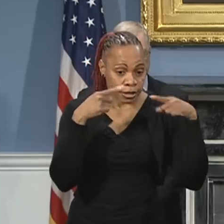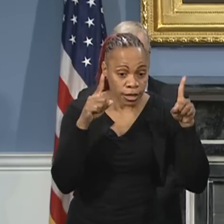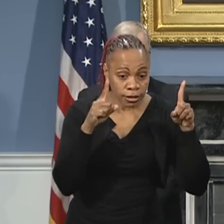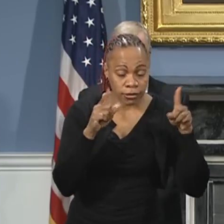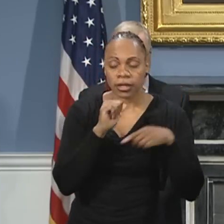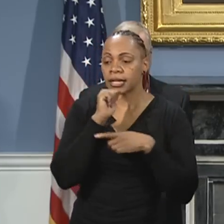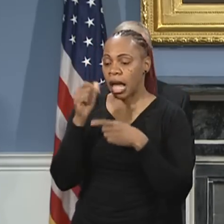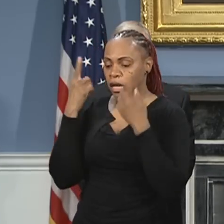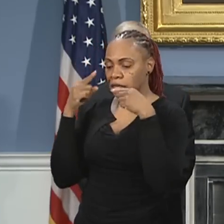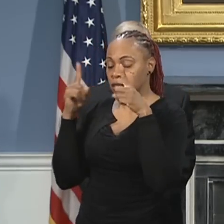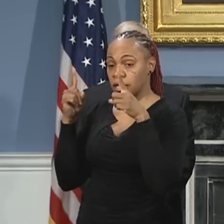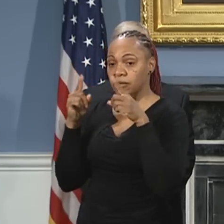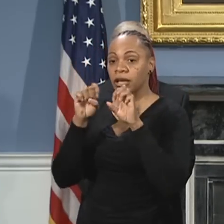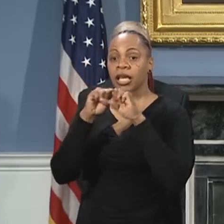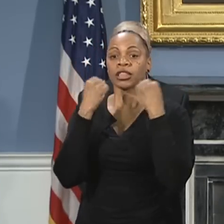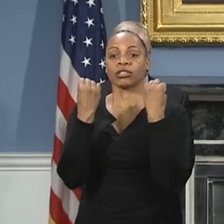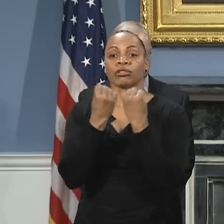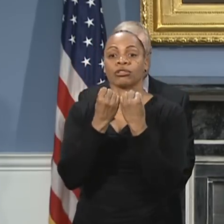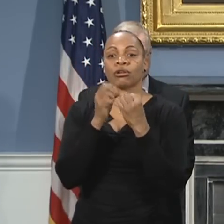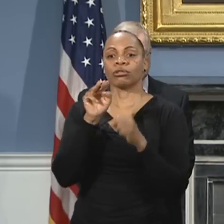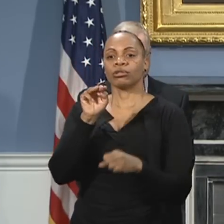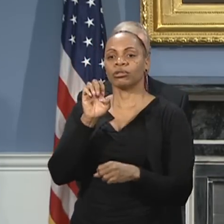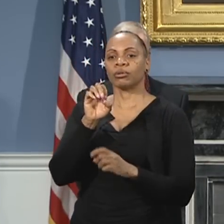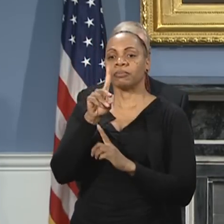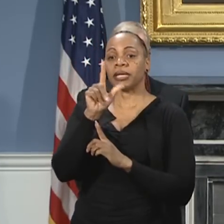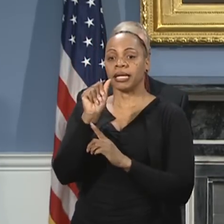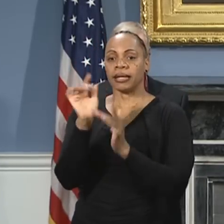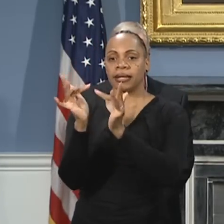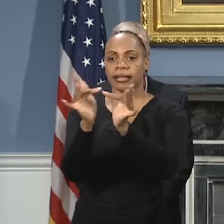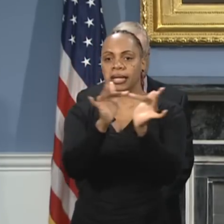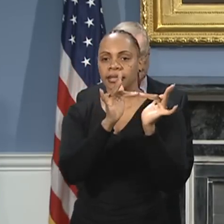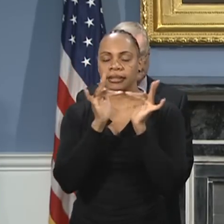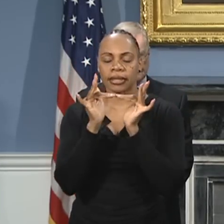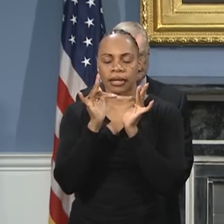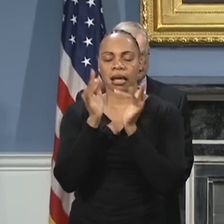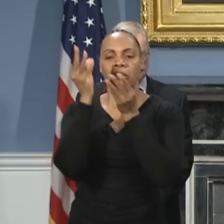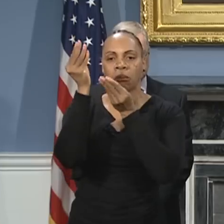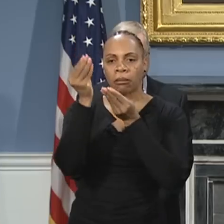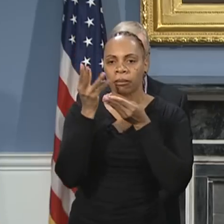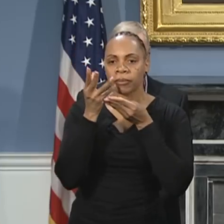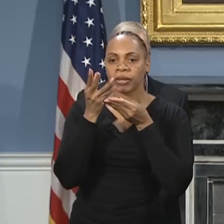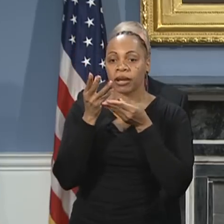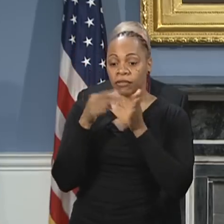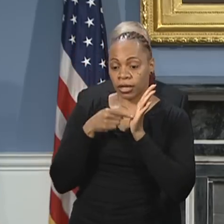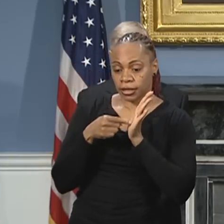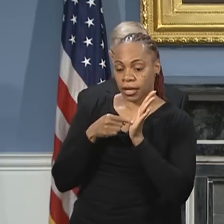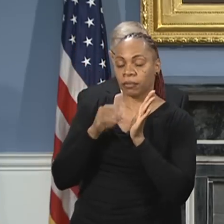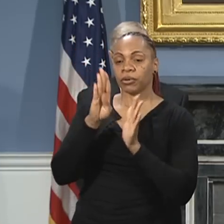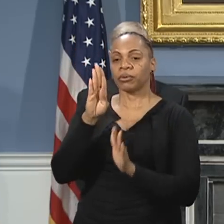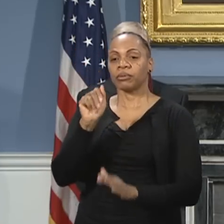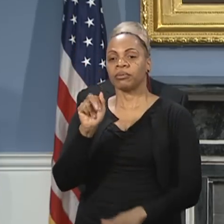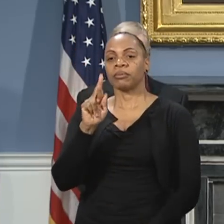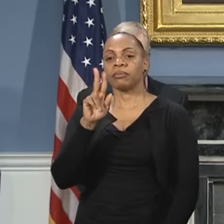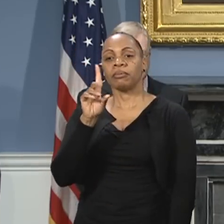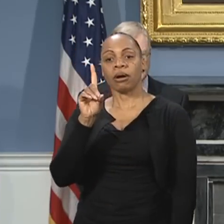great tool in that, as is traditional media that tells us about the situation on Bard Avenue, for example.